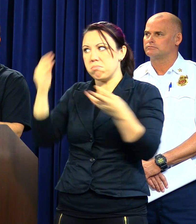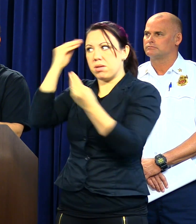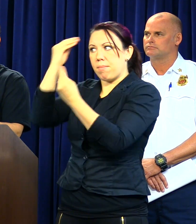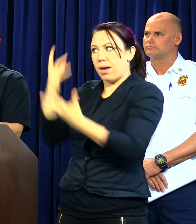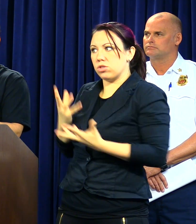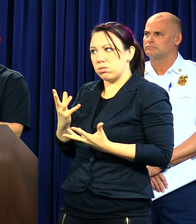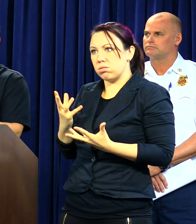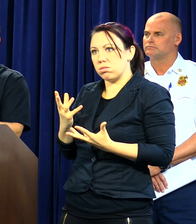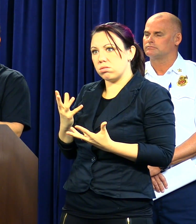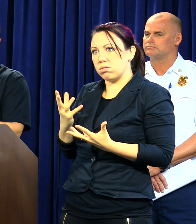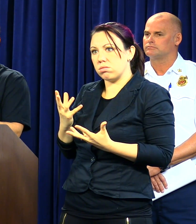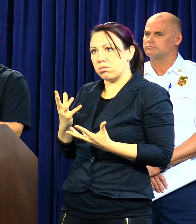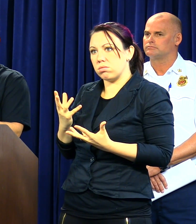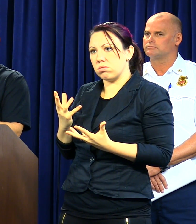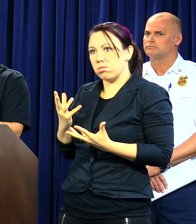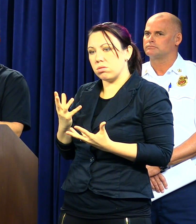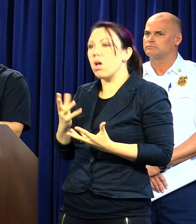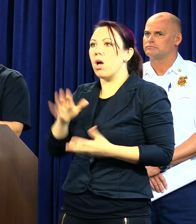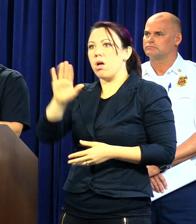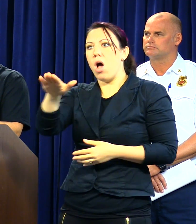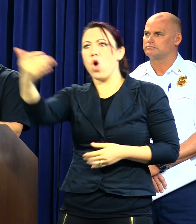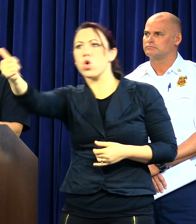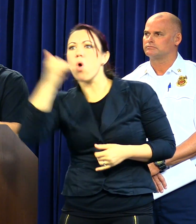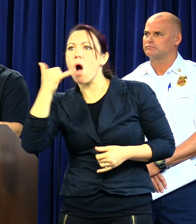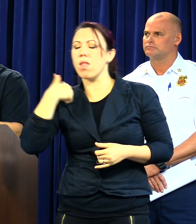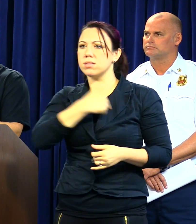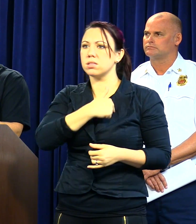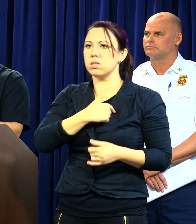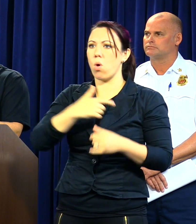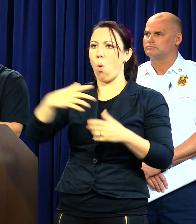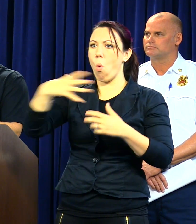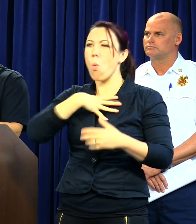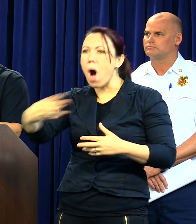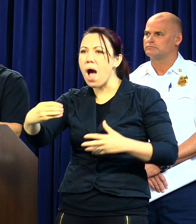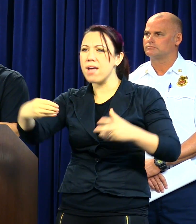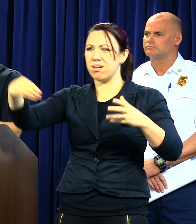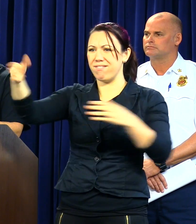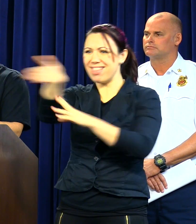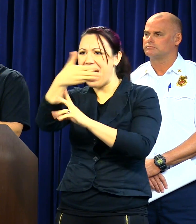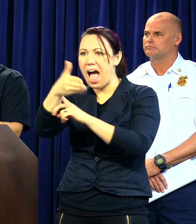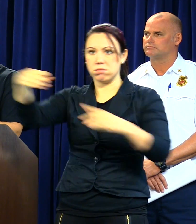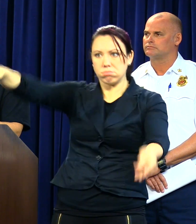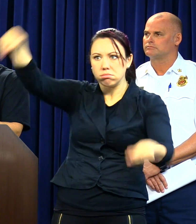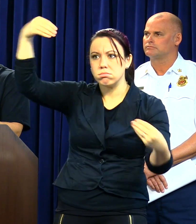had, that call us, put a white flag out so we could come get you,